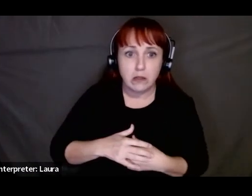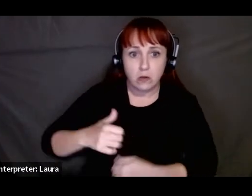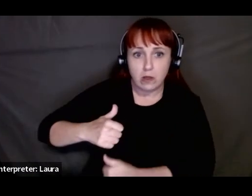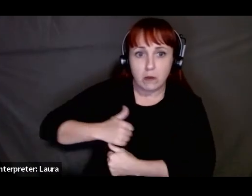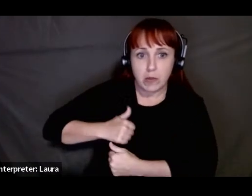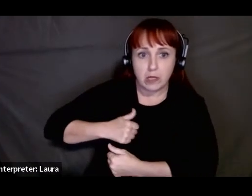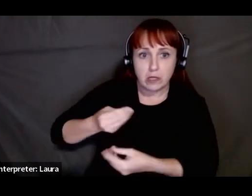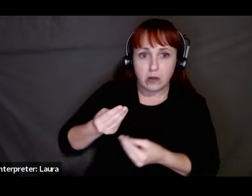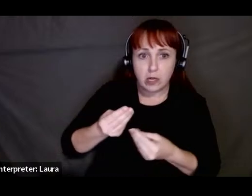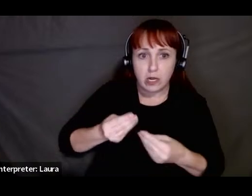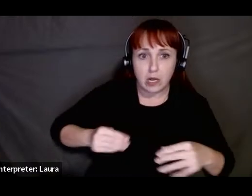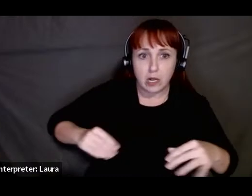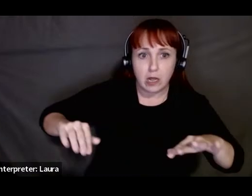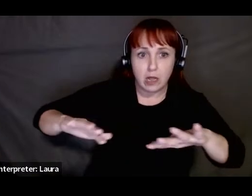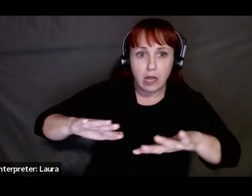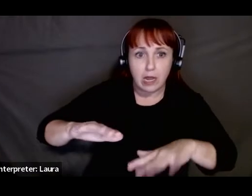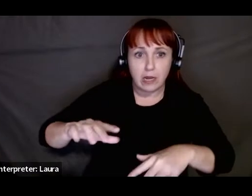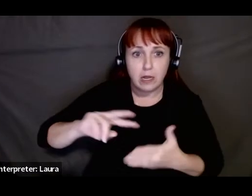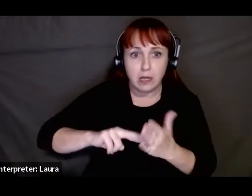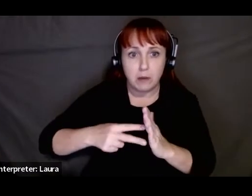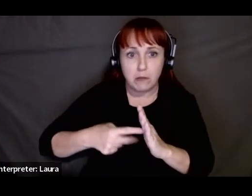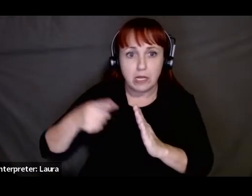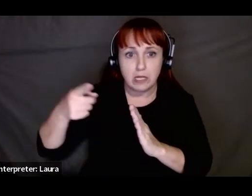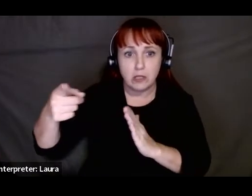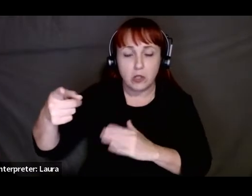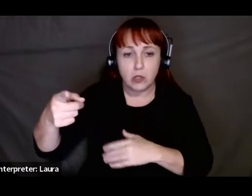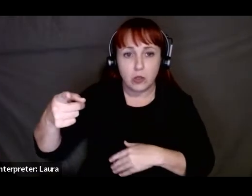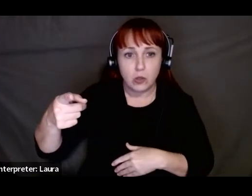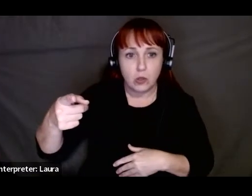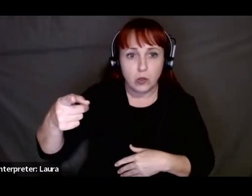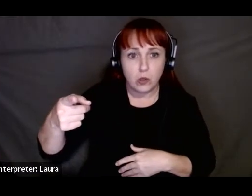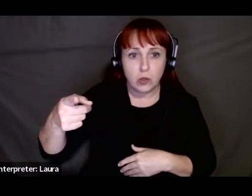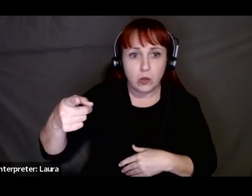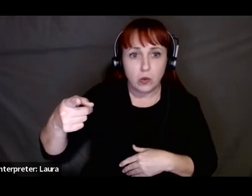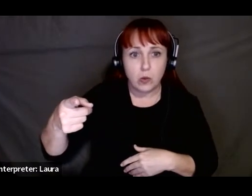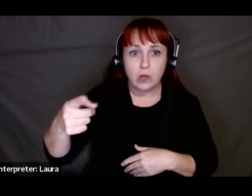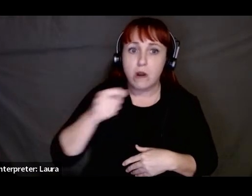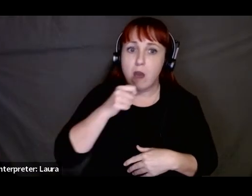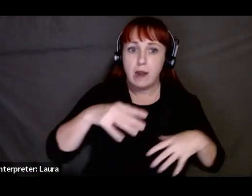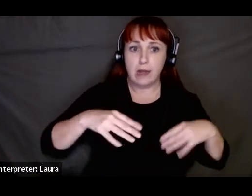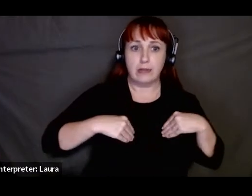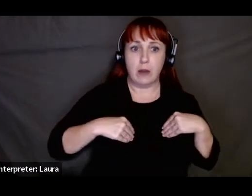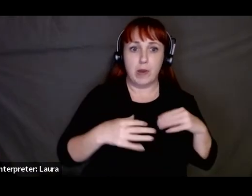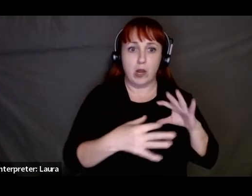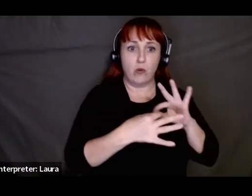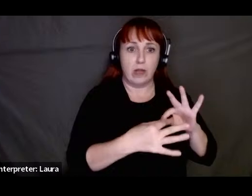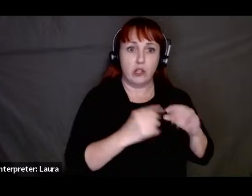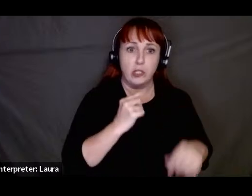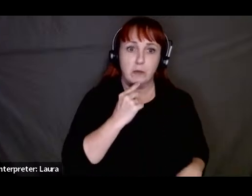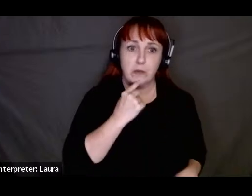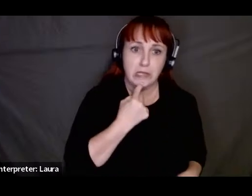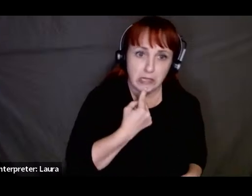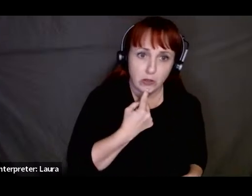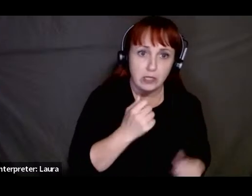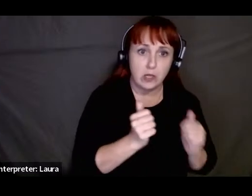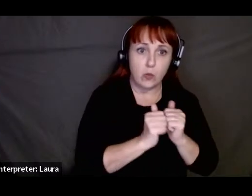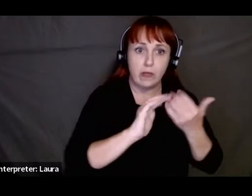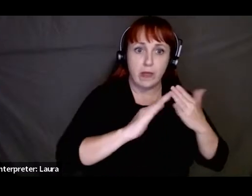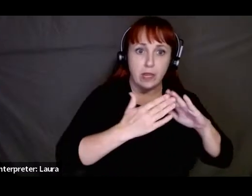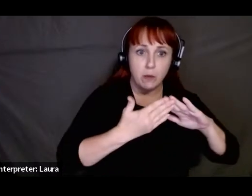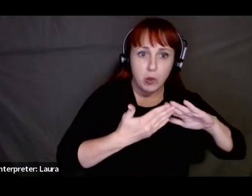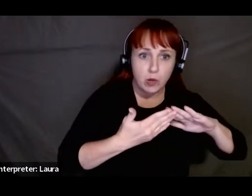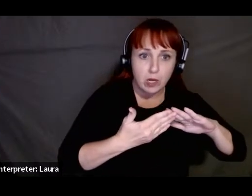just suggests to me that the military does not take their relationship seriously with our community. Instead, they hire out